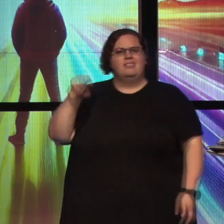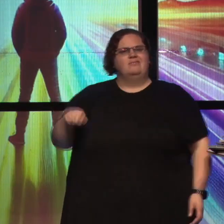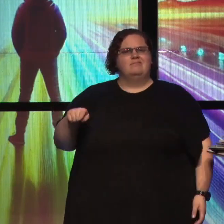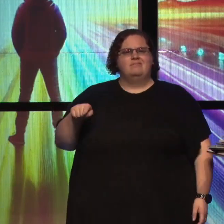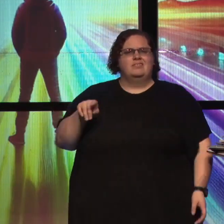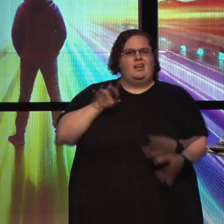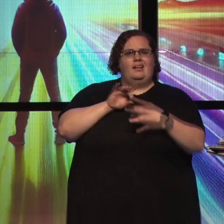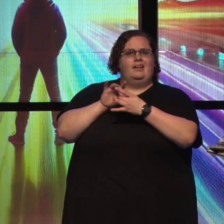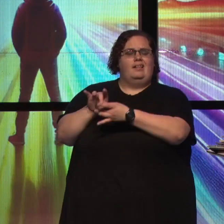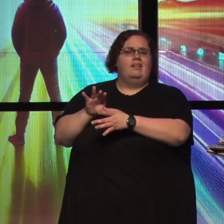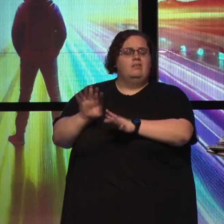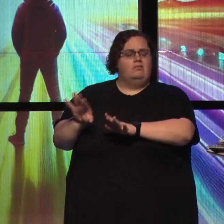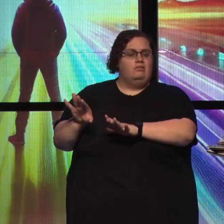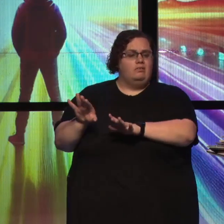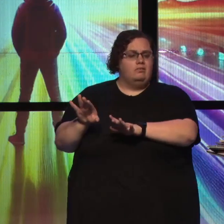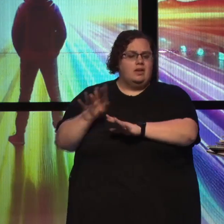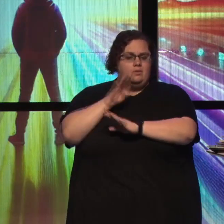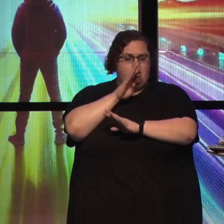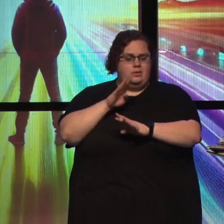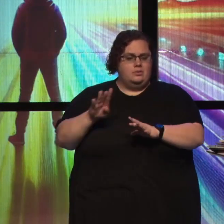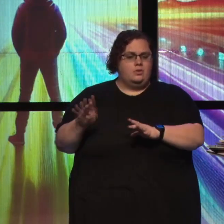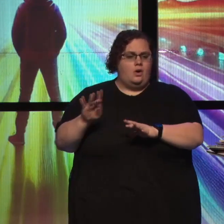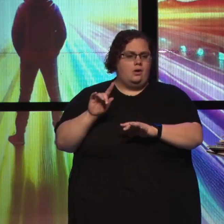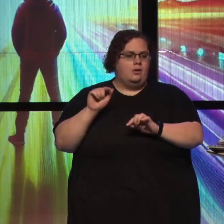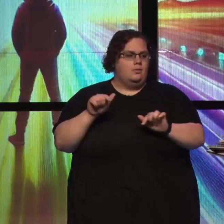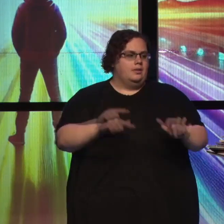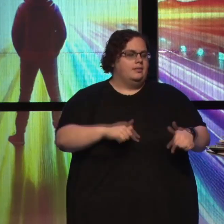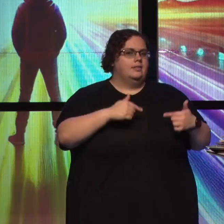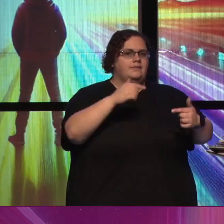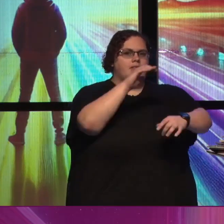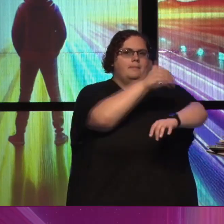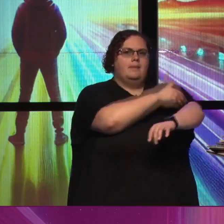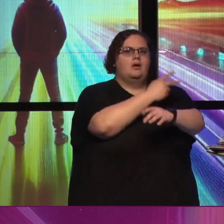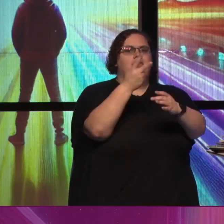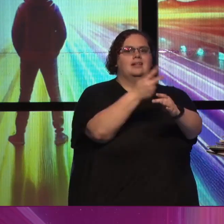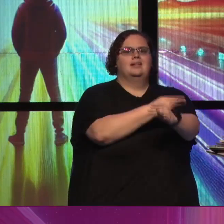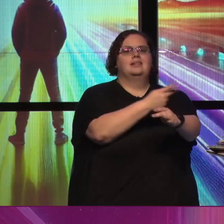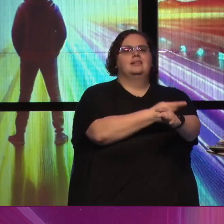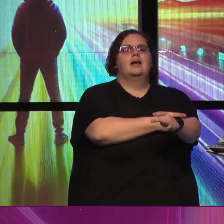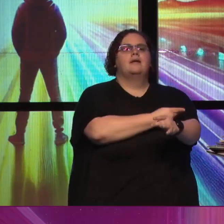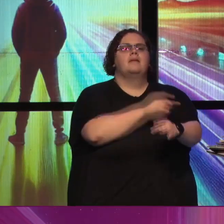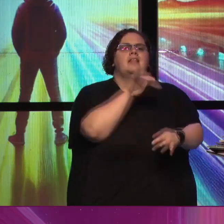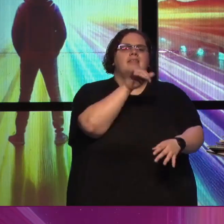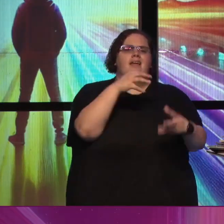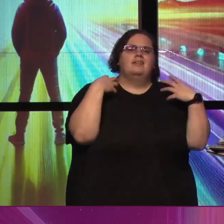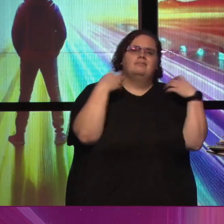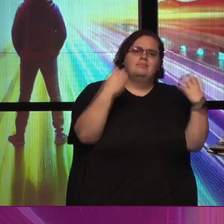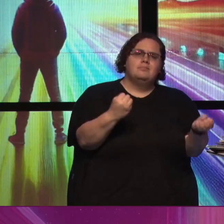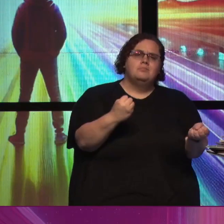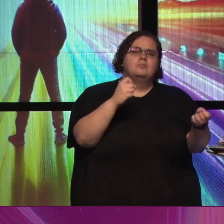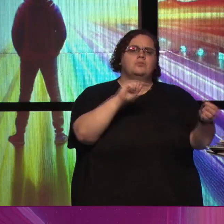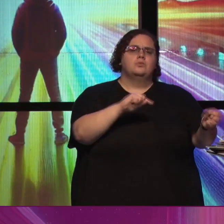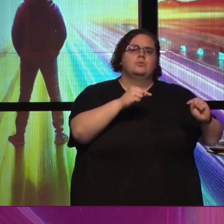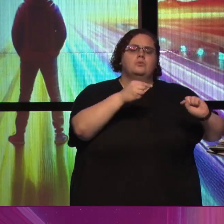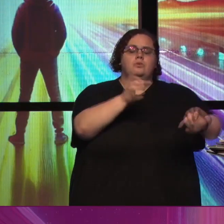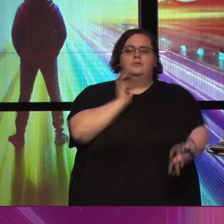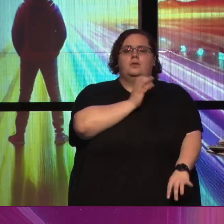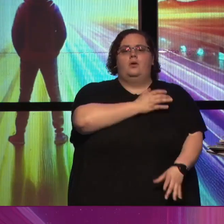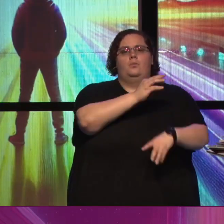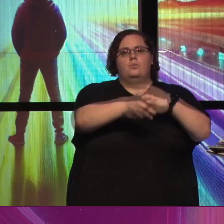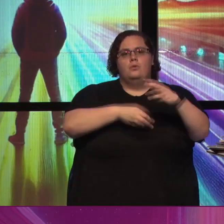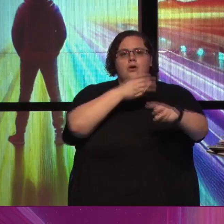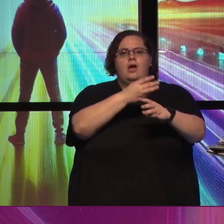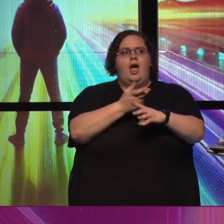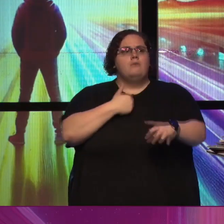get it, we will begin to live in the power of the Lamb. And that power truly heals the wounds of our world. And we